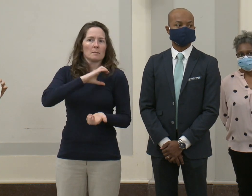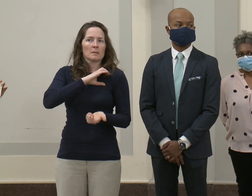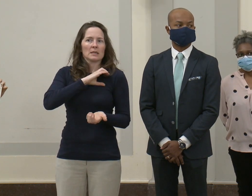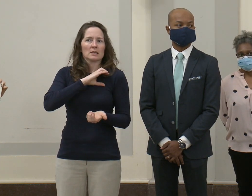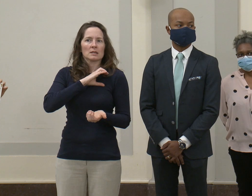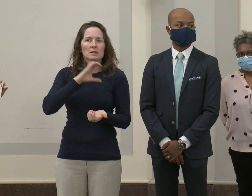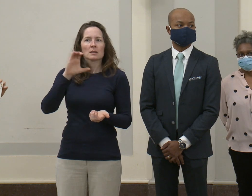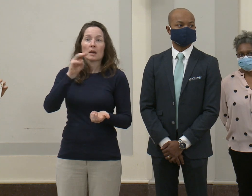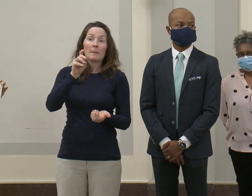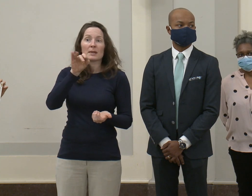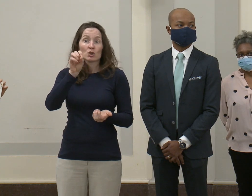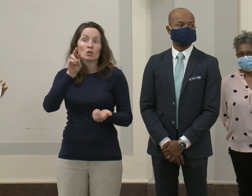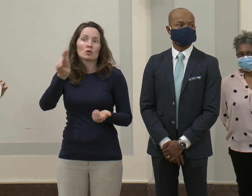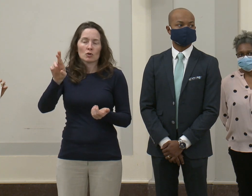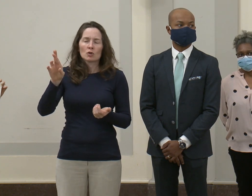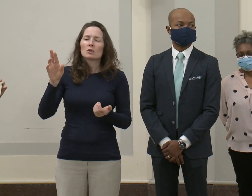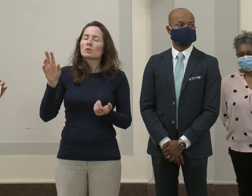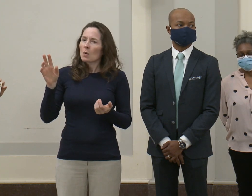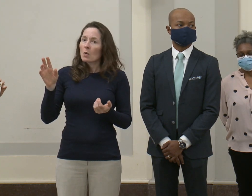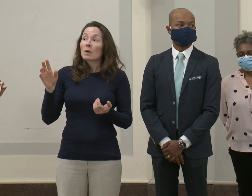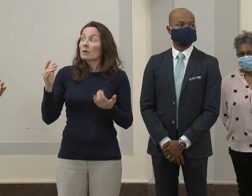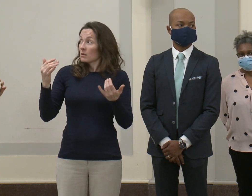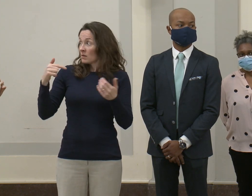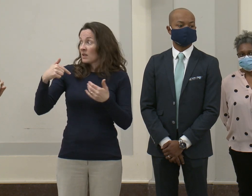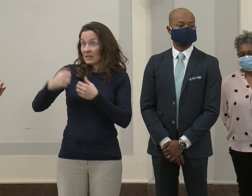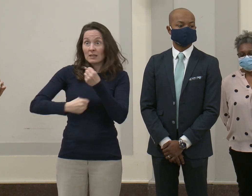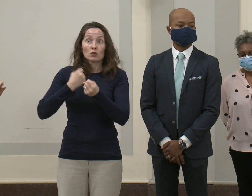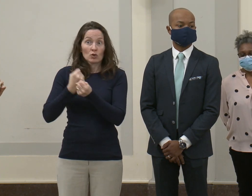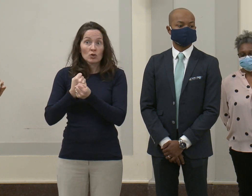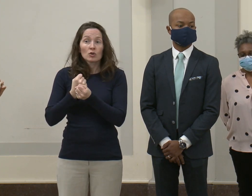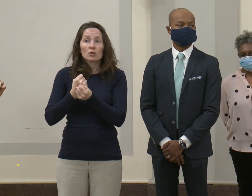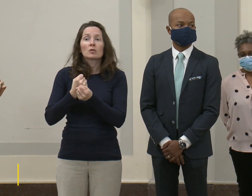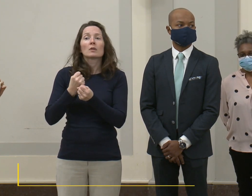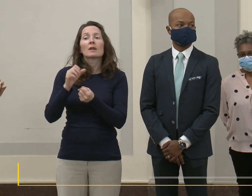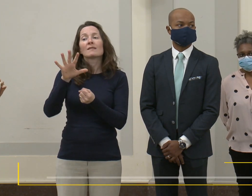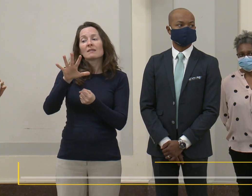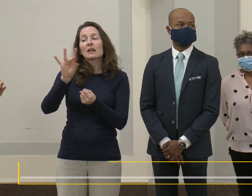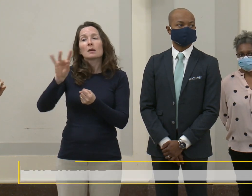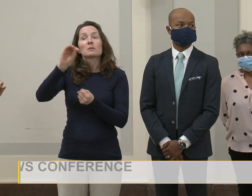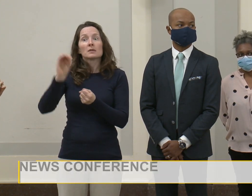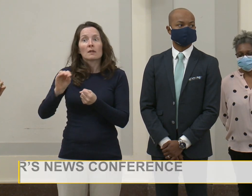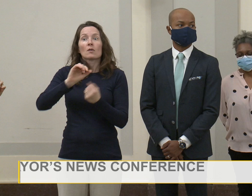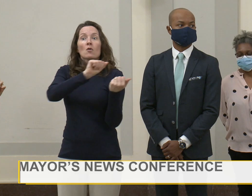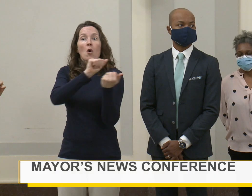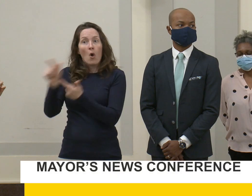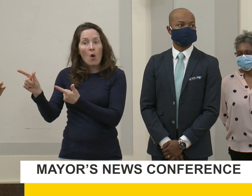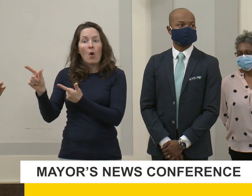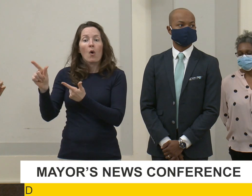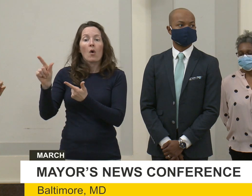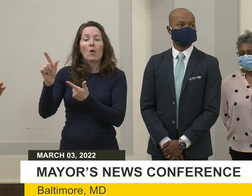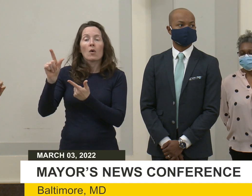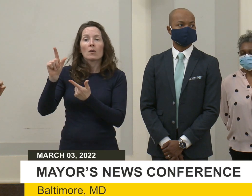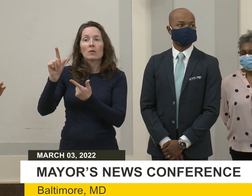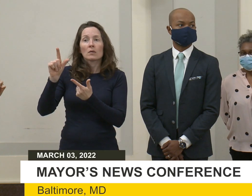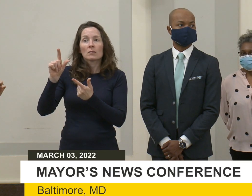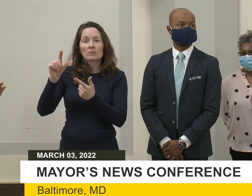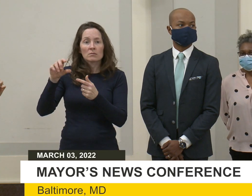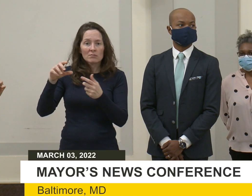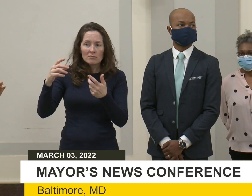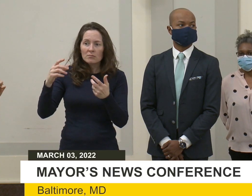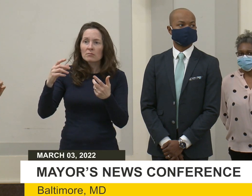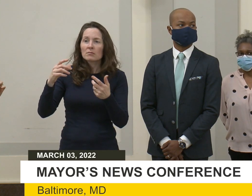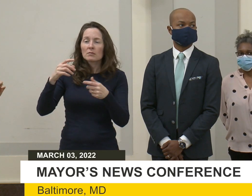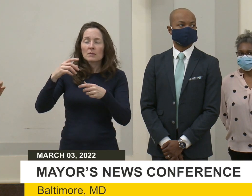done, closing 58% of the cases this year to bring that person to justice. But we need people to know what kind